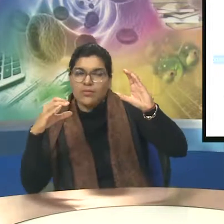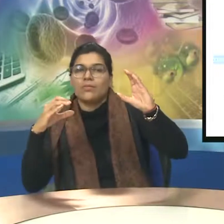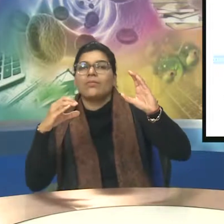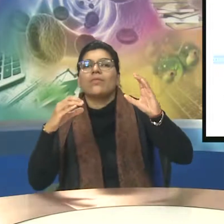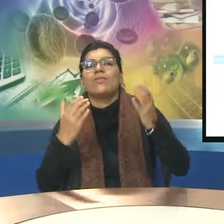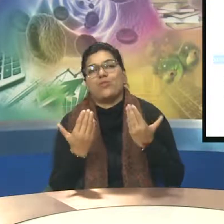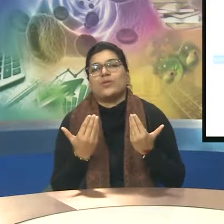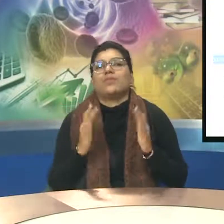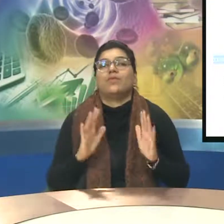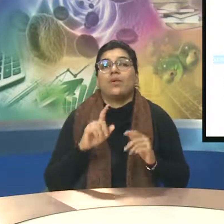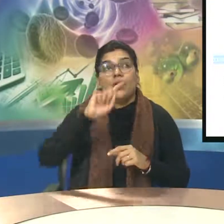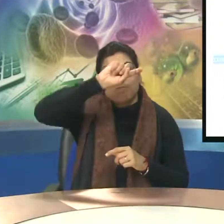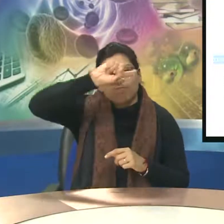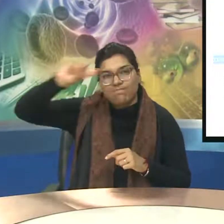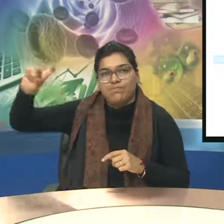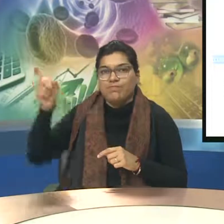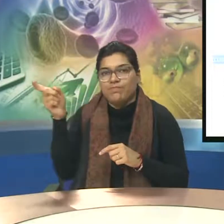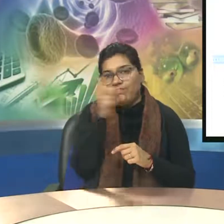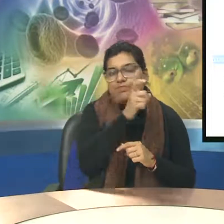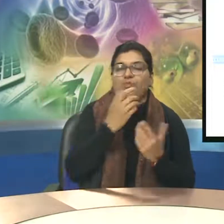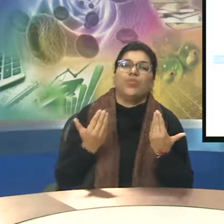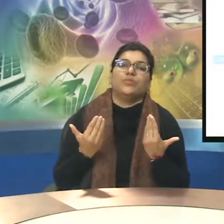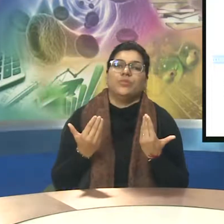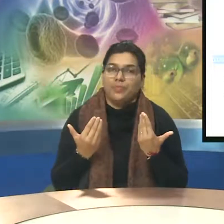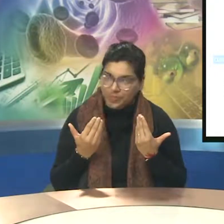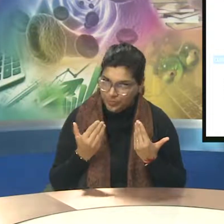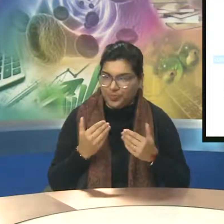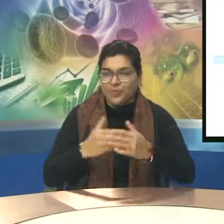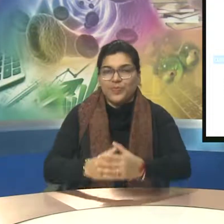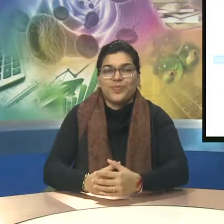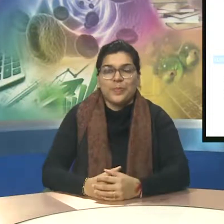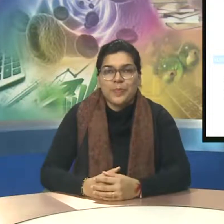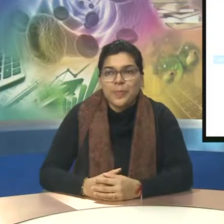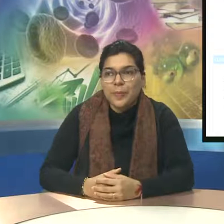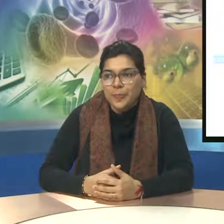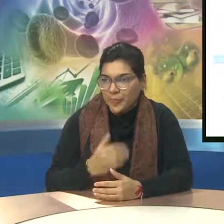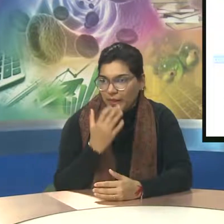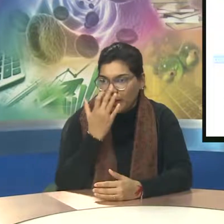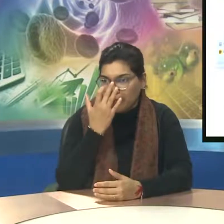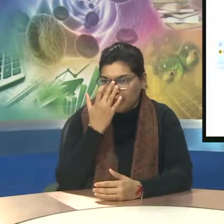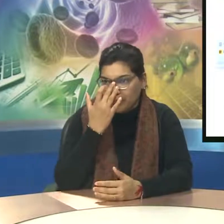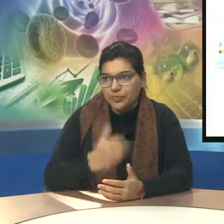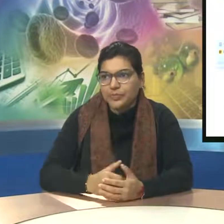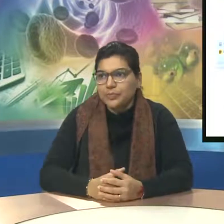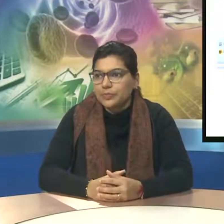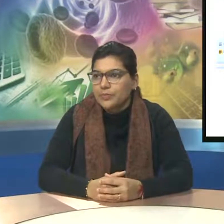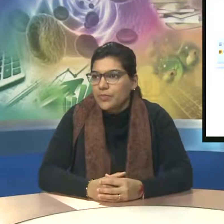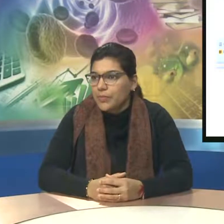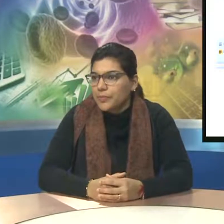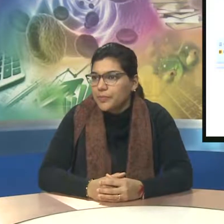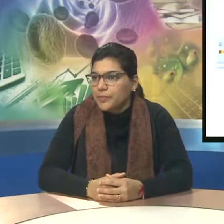it in the desired form. If you want it inwards or you want it in outward.